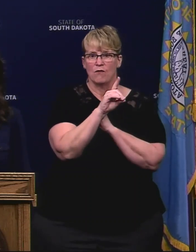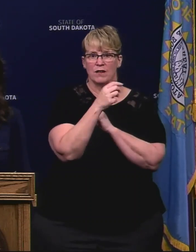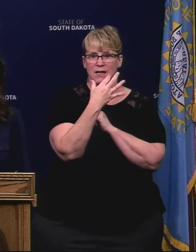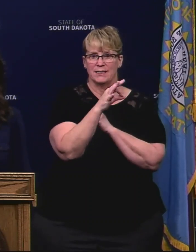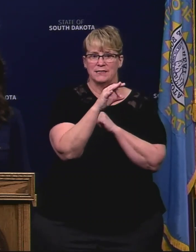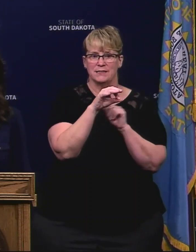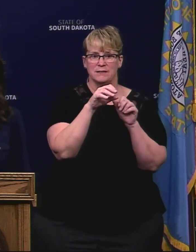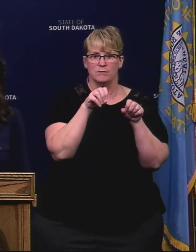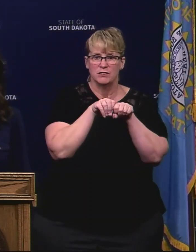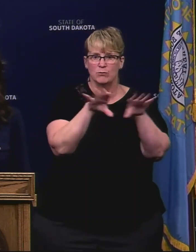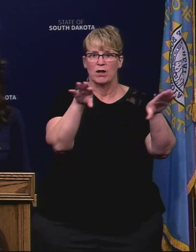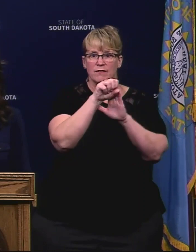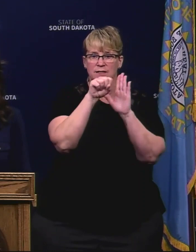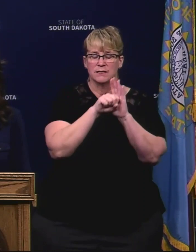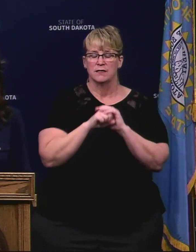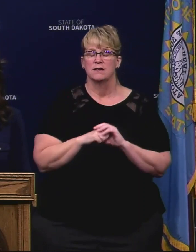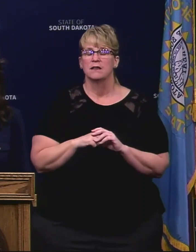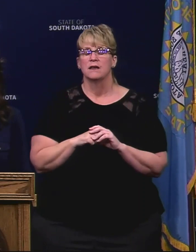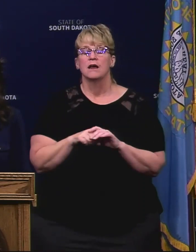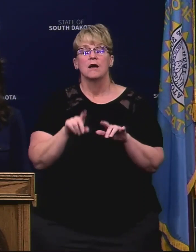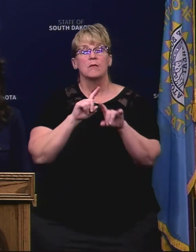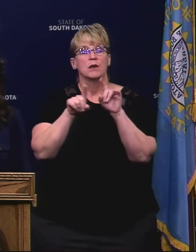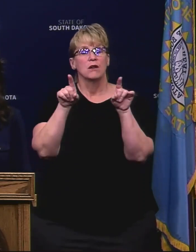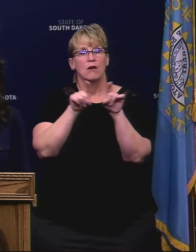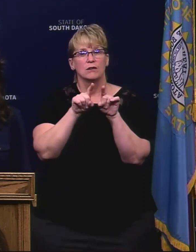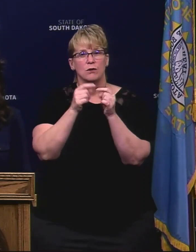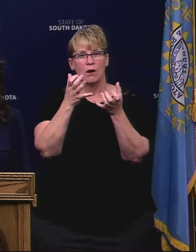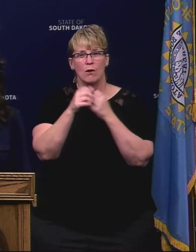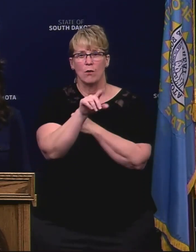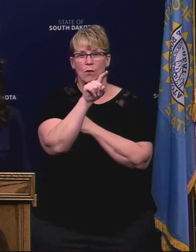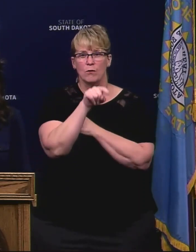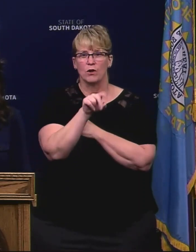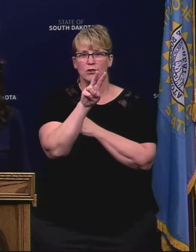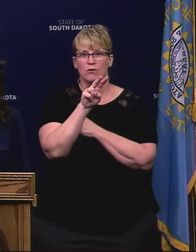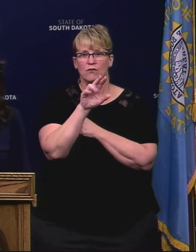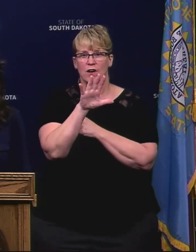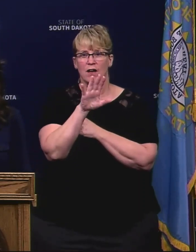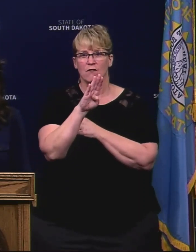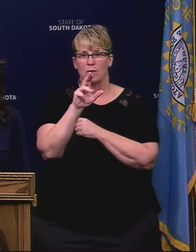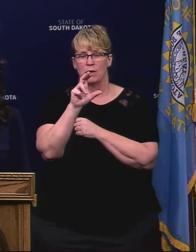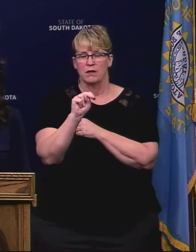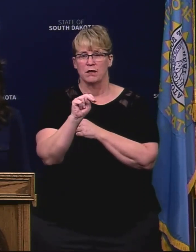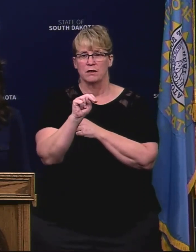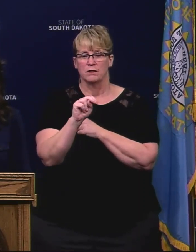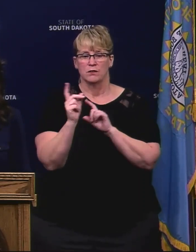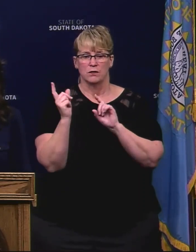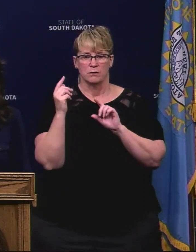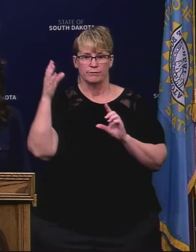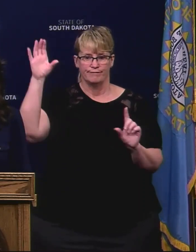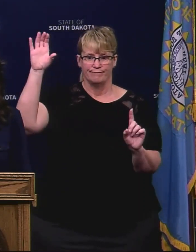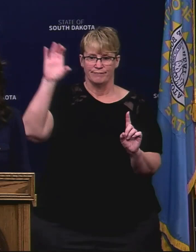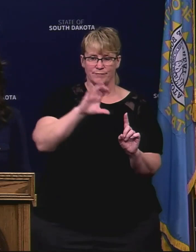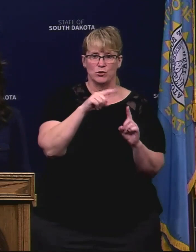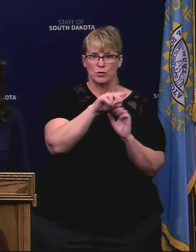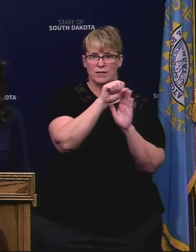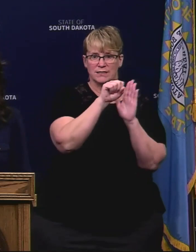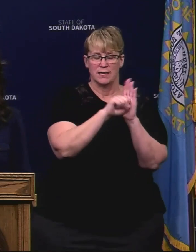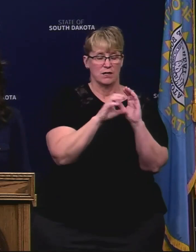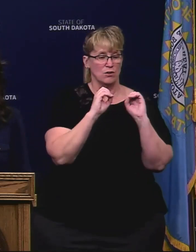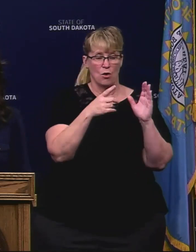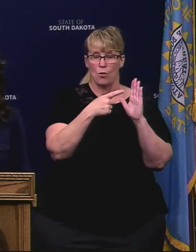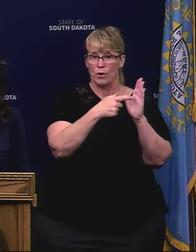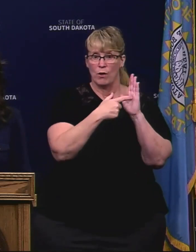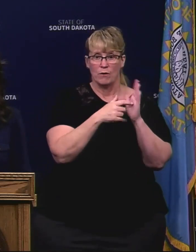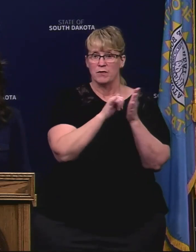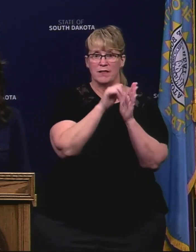in the state. I do want to remind everybody, though, the $1.25 billion came to the state, and there was no requirement